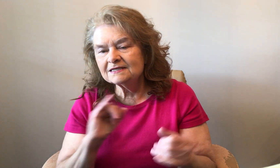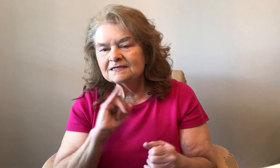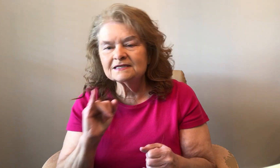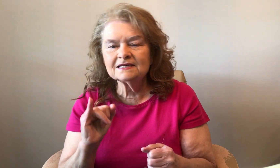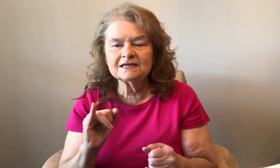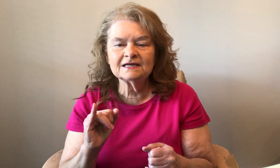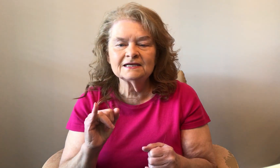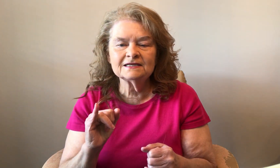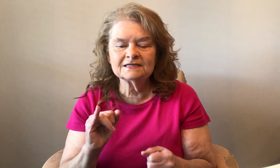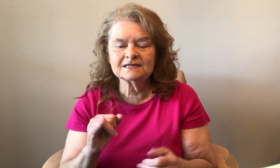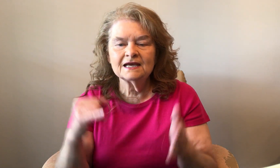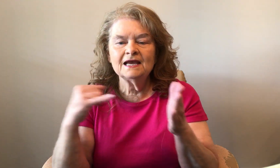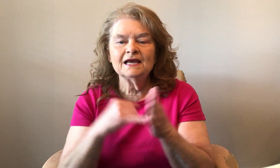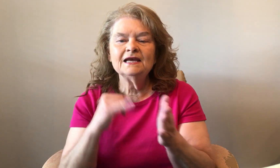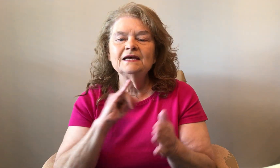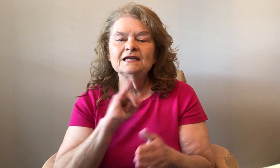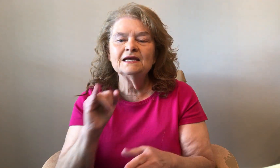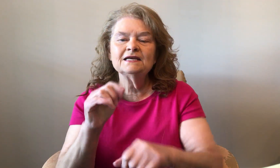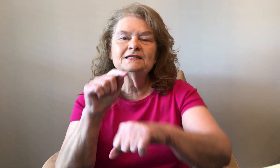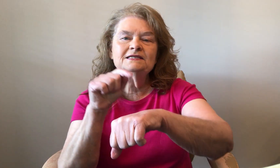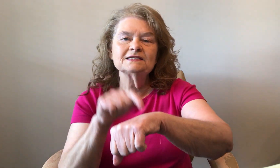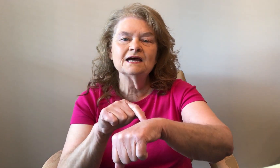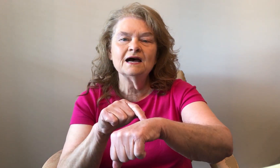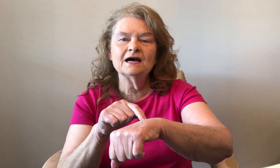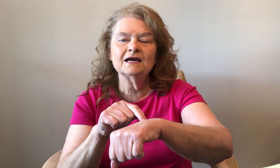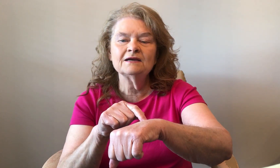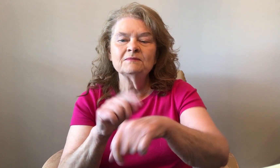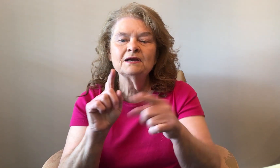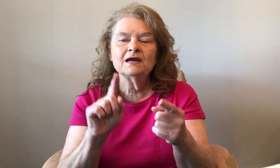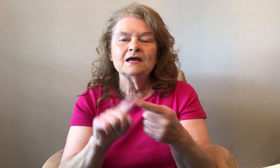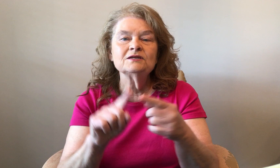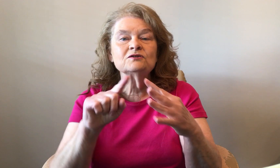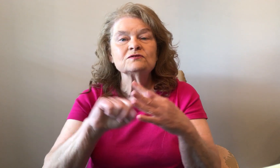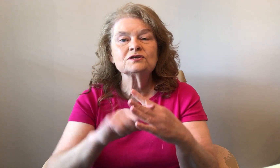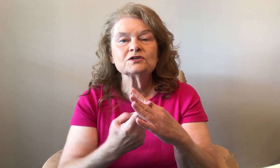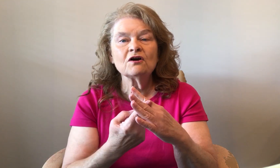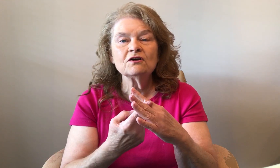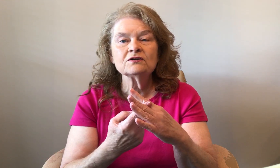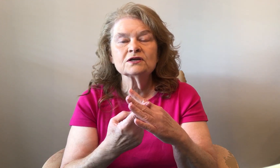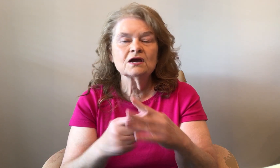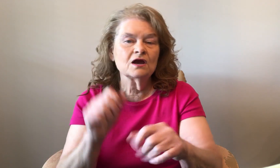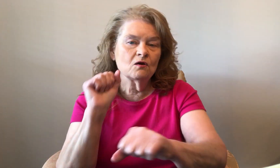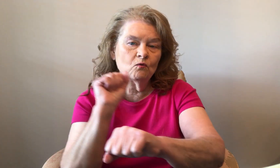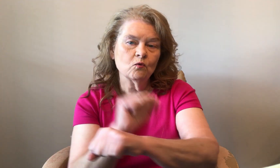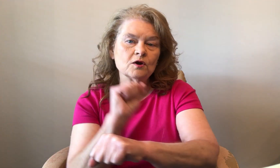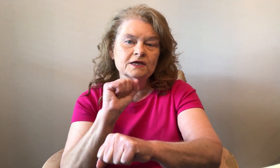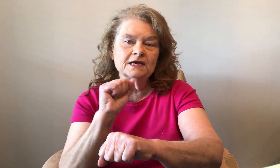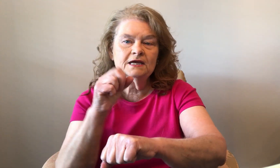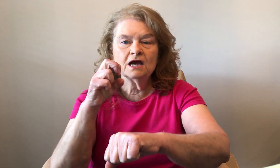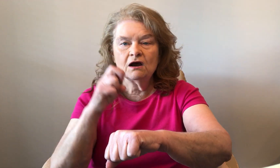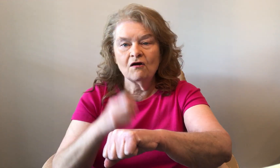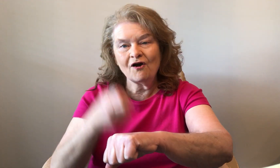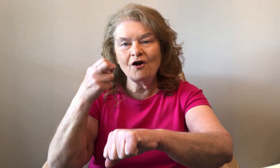sentence is, it is time to start working